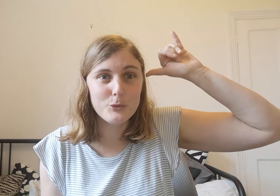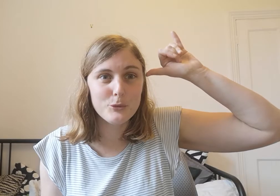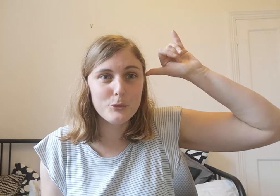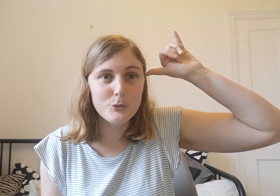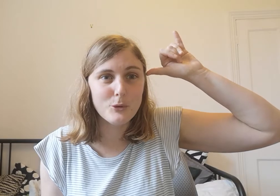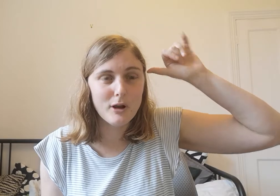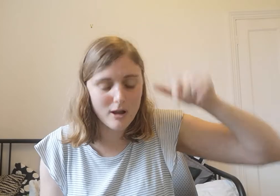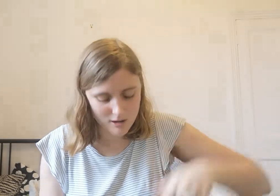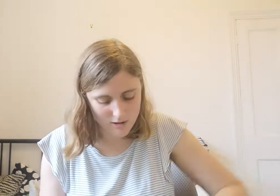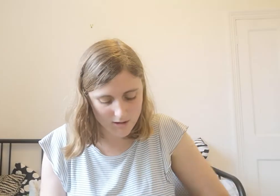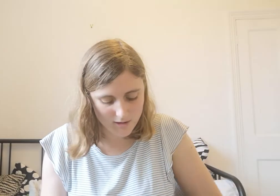Moo.